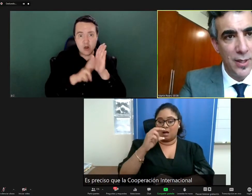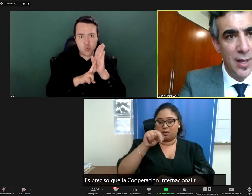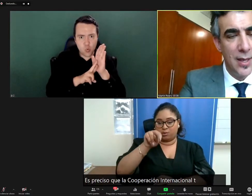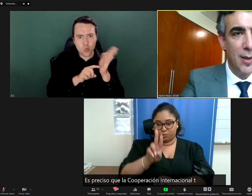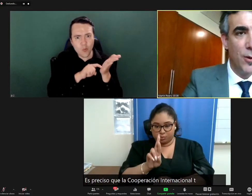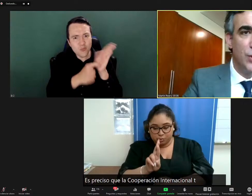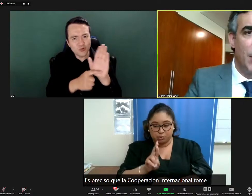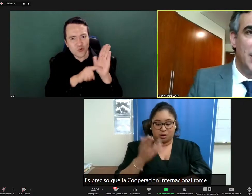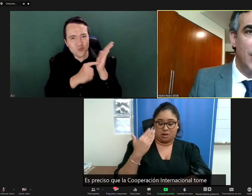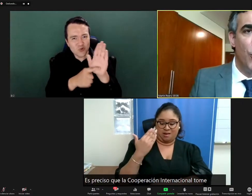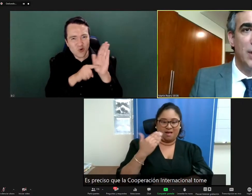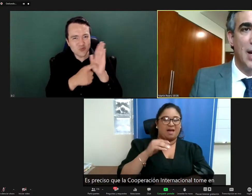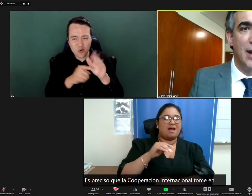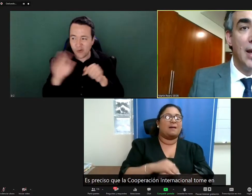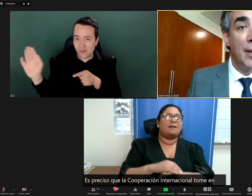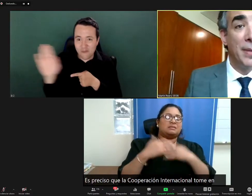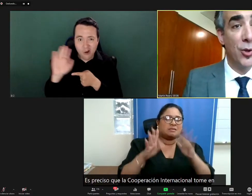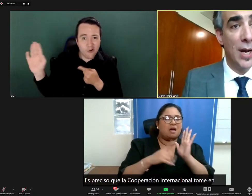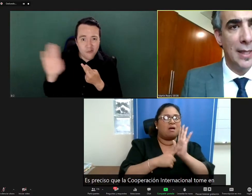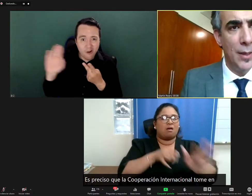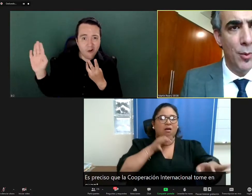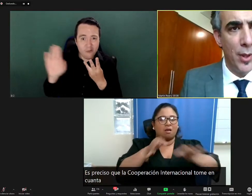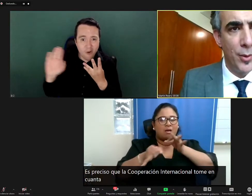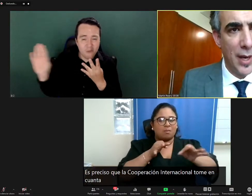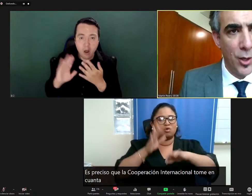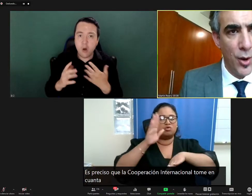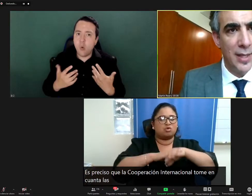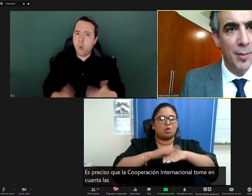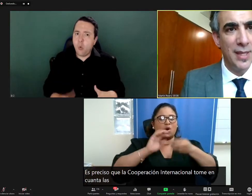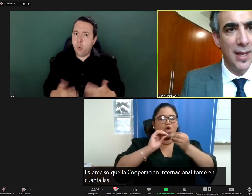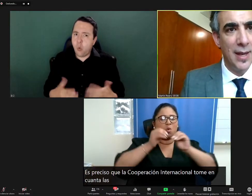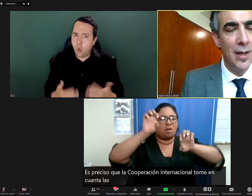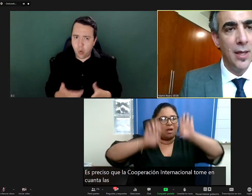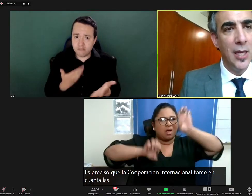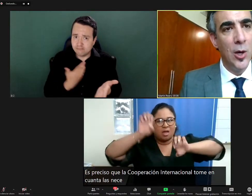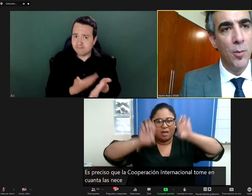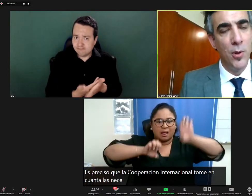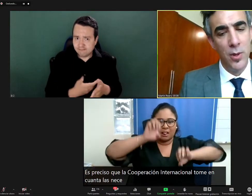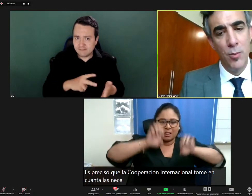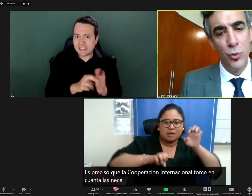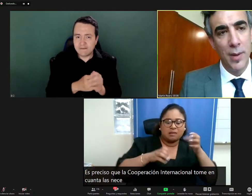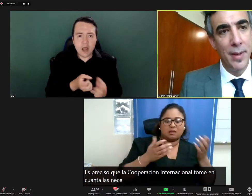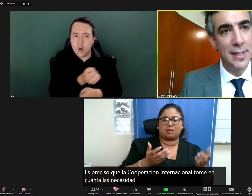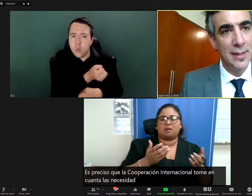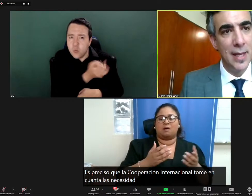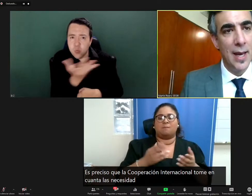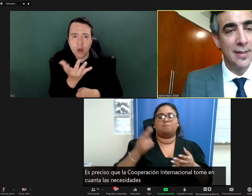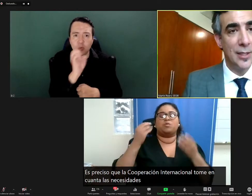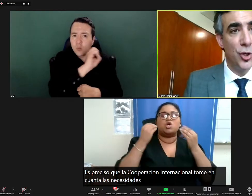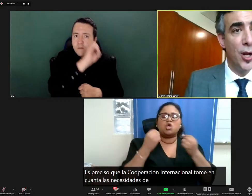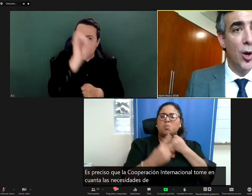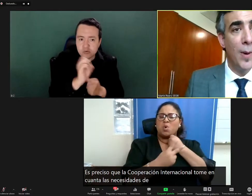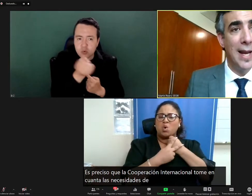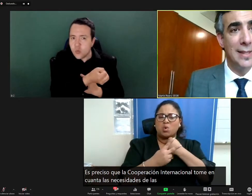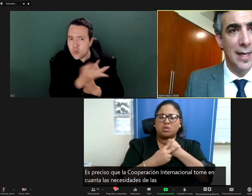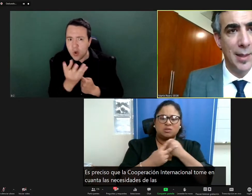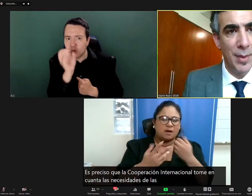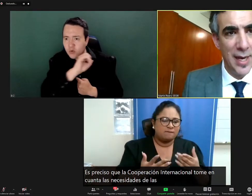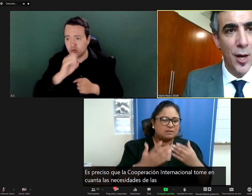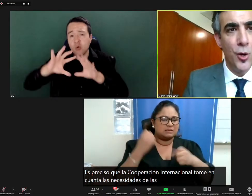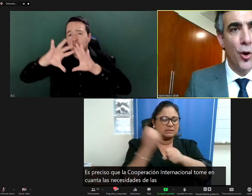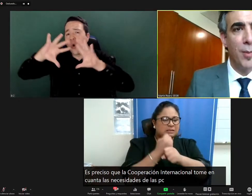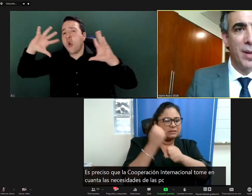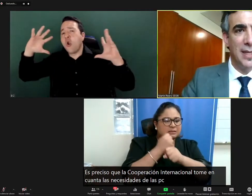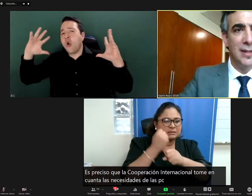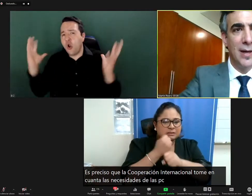shown by the unhcr and other interventions showing the relative weight of our region in